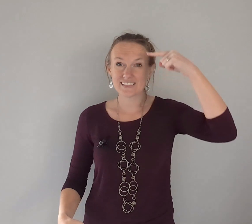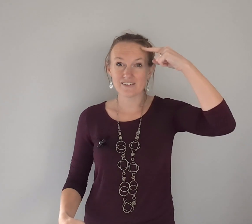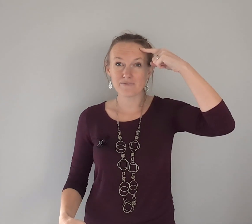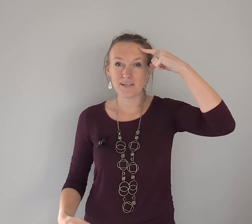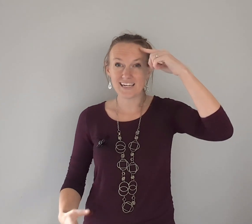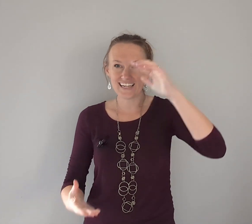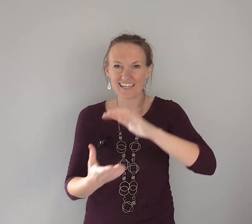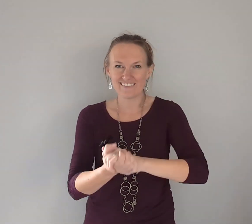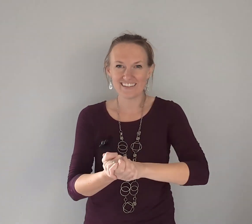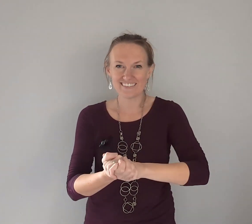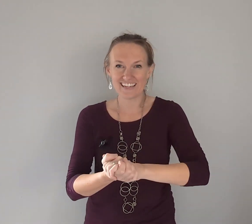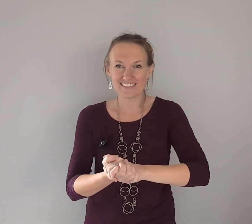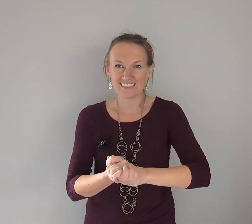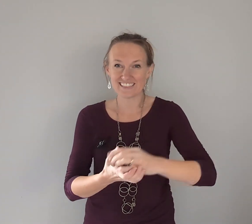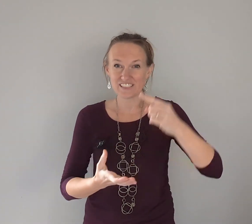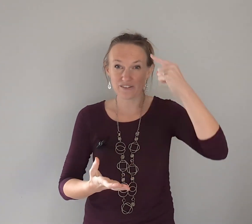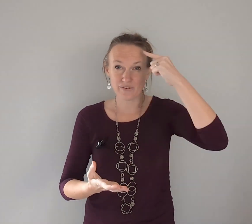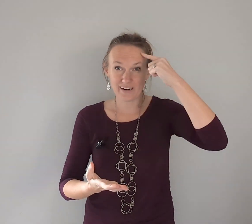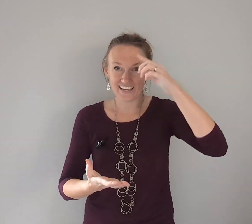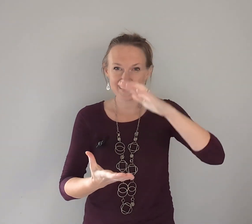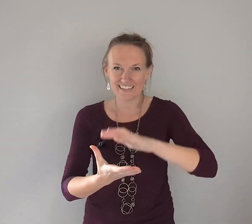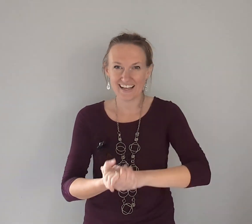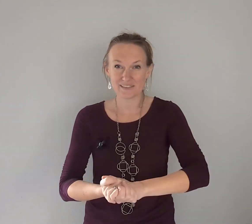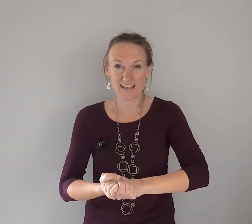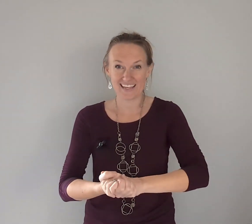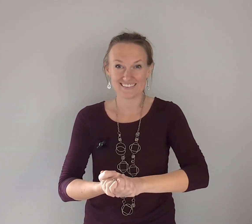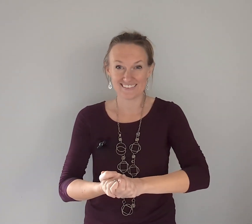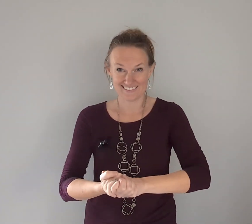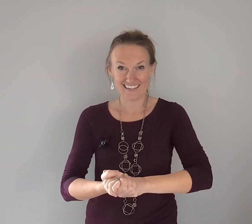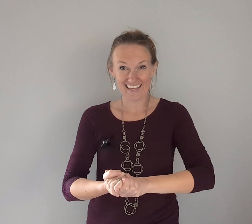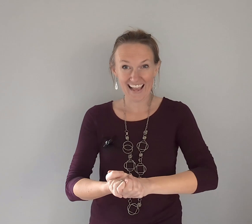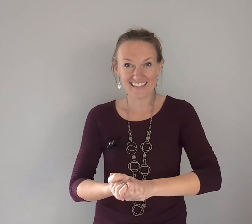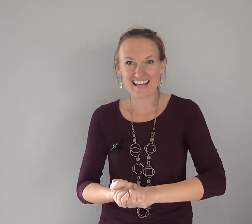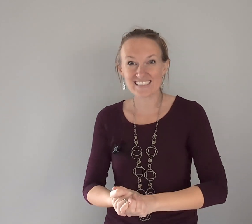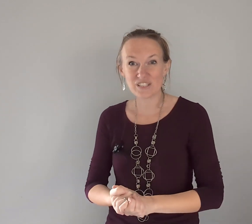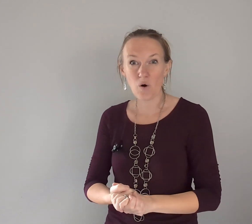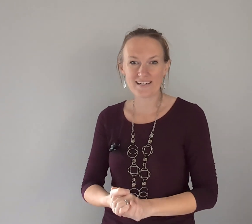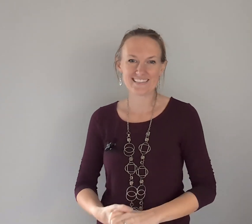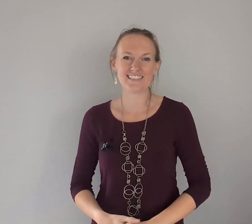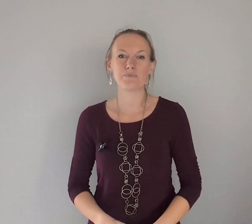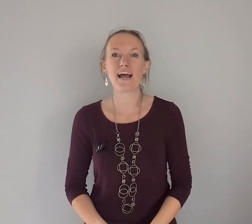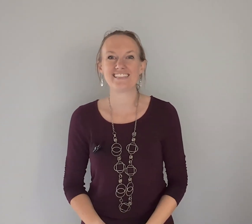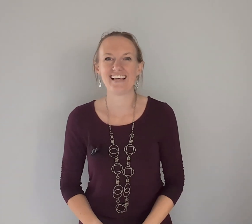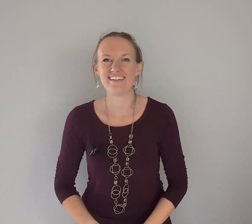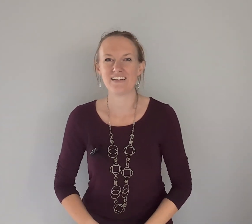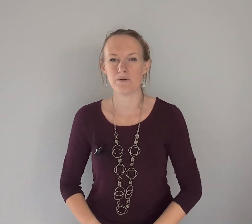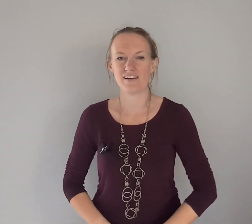yourself, believe. We learned that yesterday too. Forehead to clasped hands, okay? That's the chorus. Let's practice that a little bit,